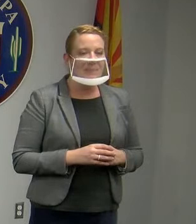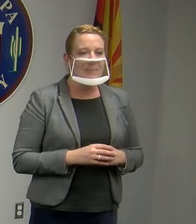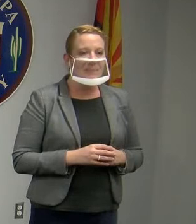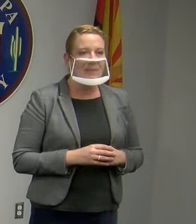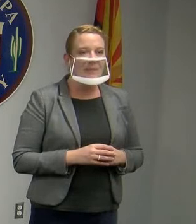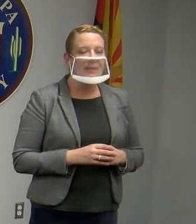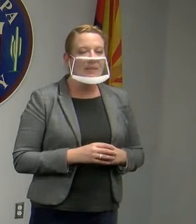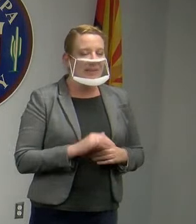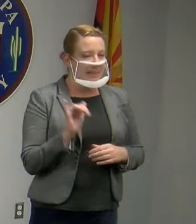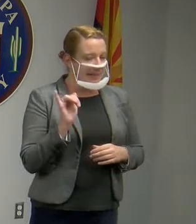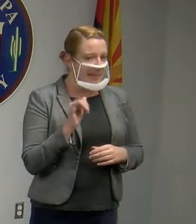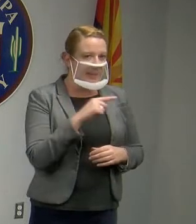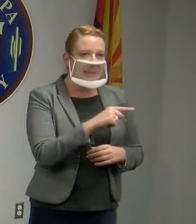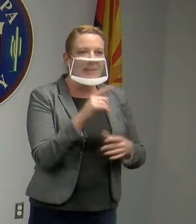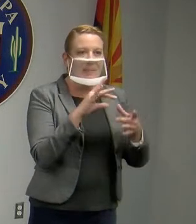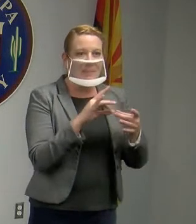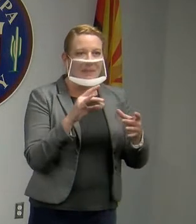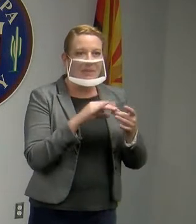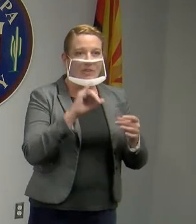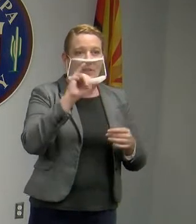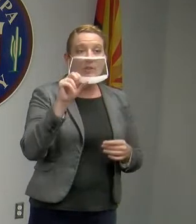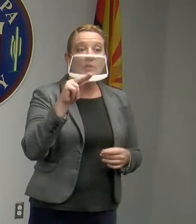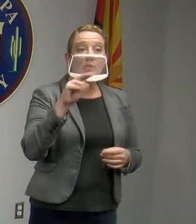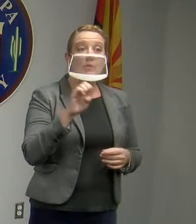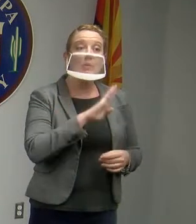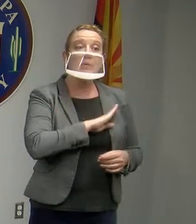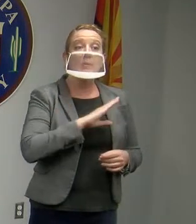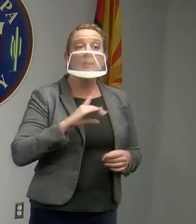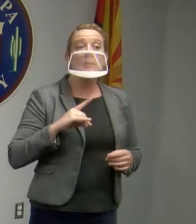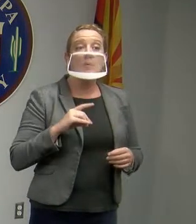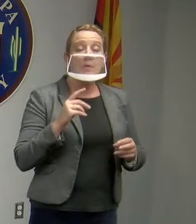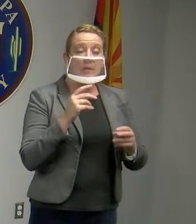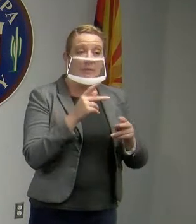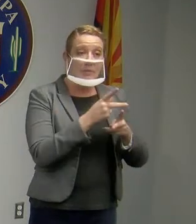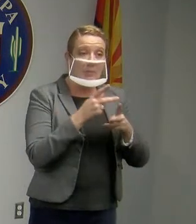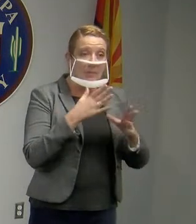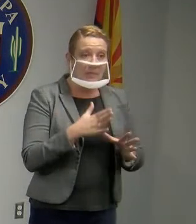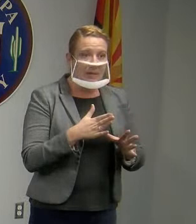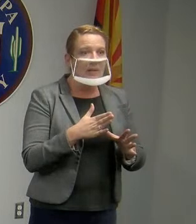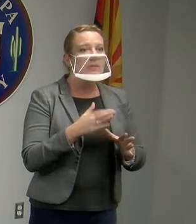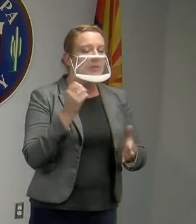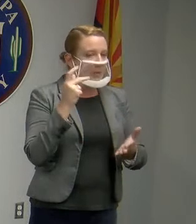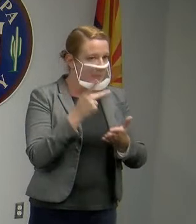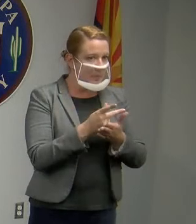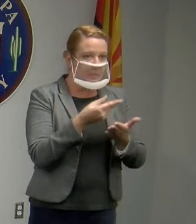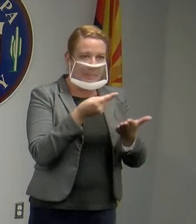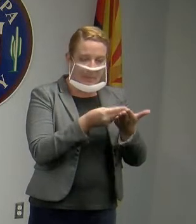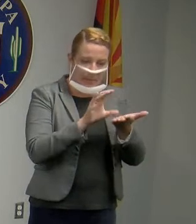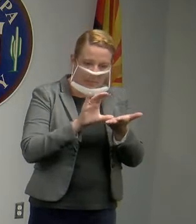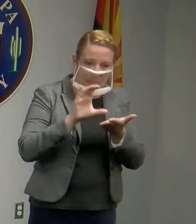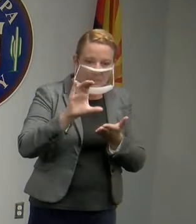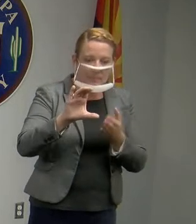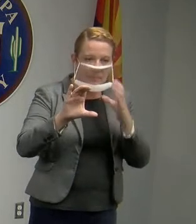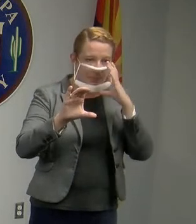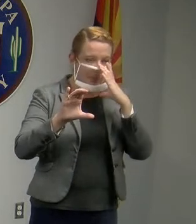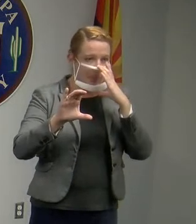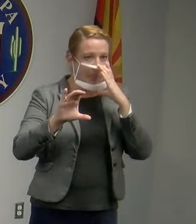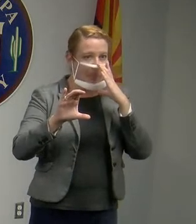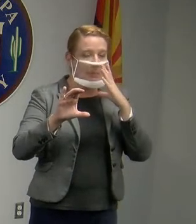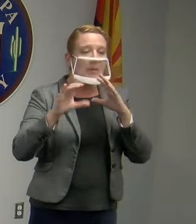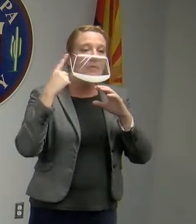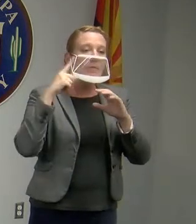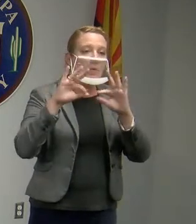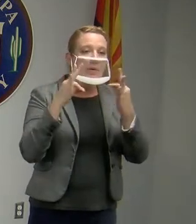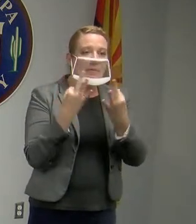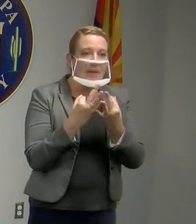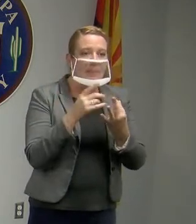As Fields said, in June, the Board of Supervisors approved funding for rental assistance for families who are experiencing financial